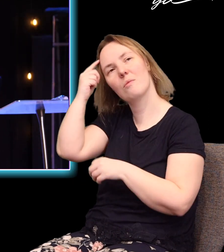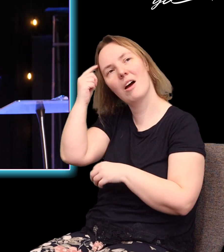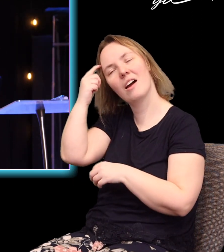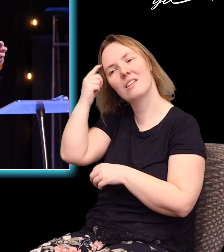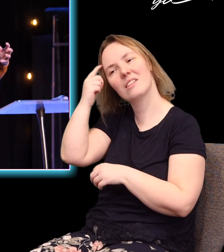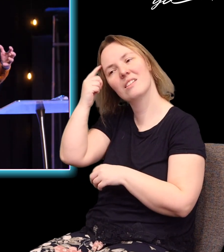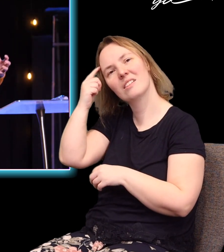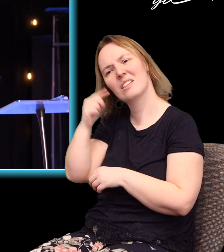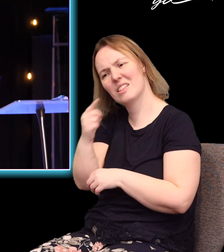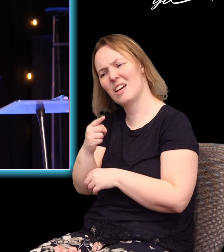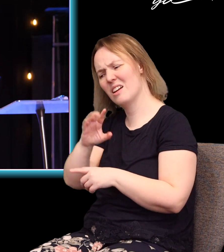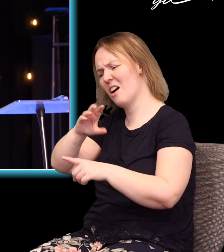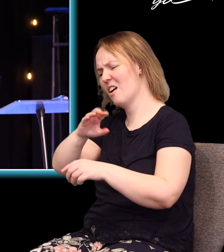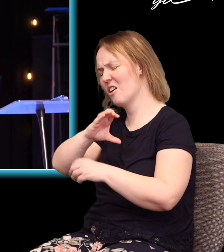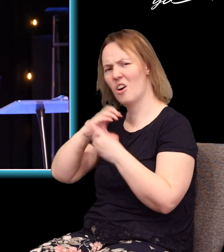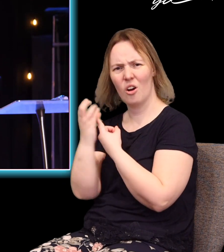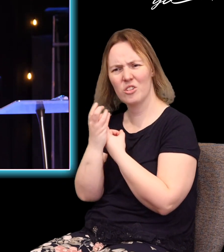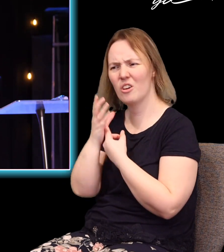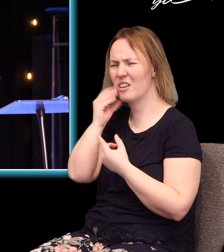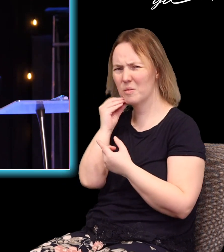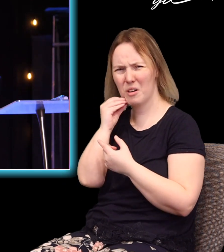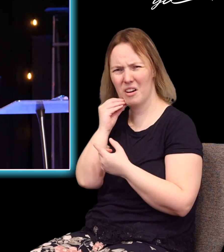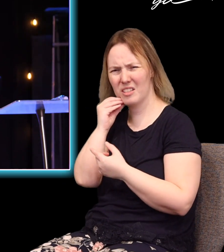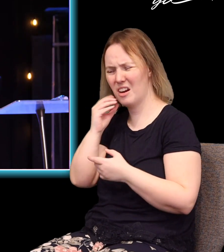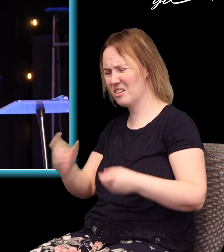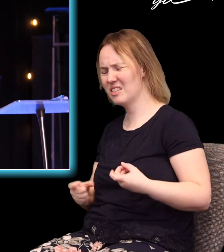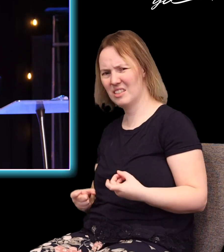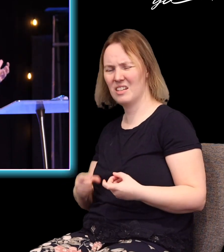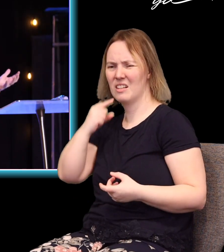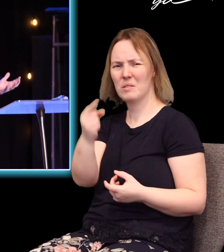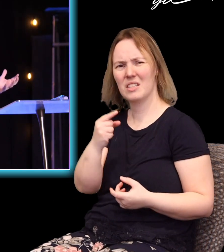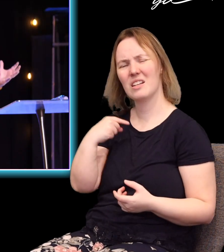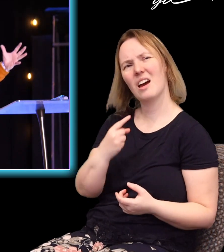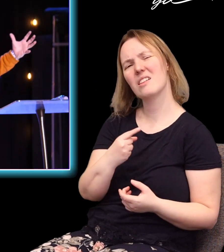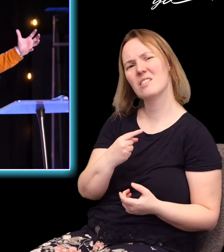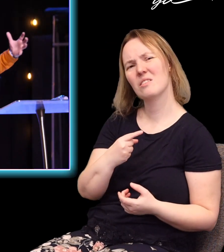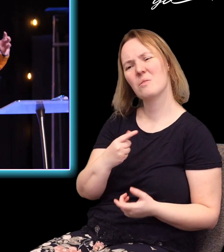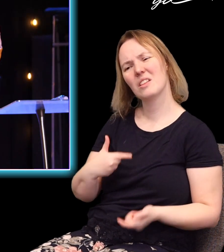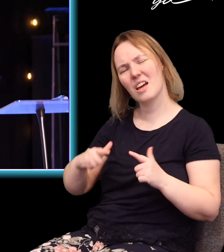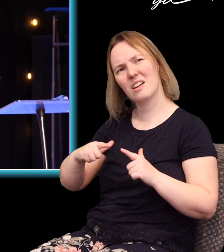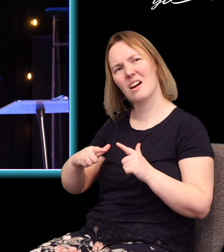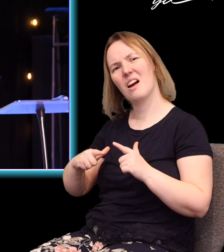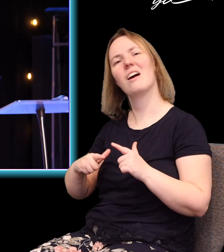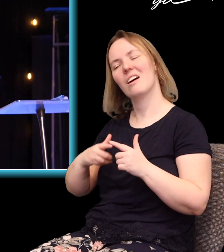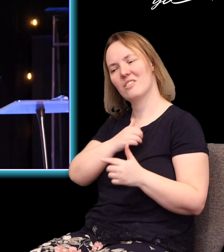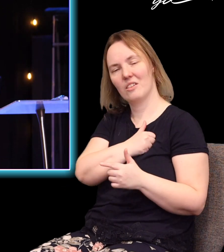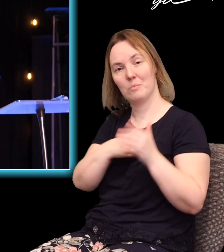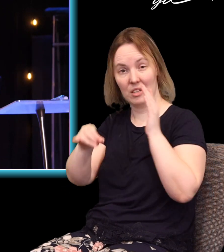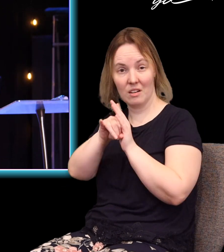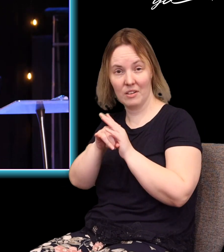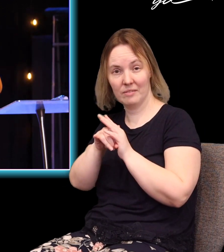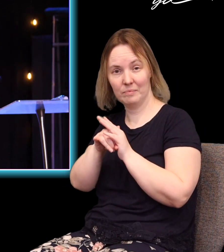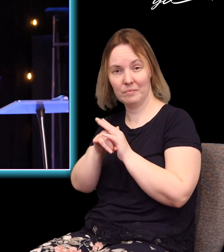mind is saying, what our culture is saying, what our experiences or our pain or our sin has been saying to us. We allow ourselves to be identified